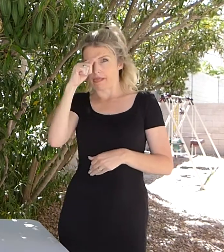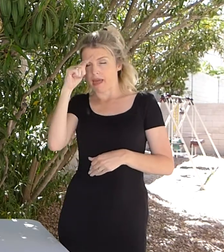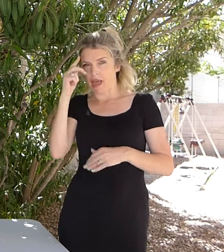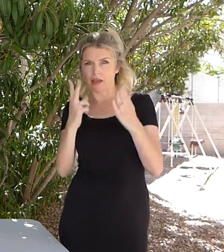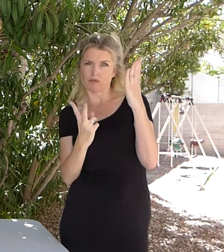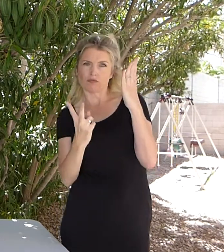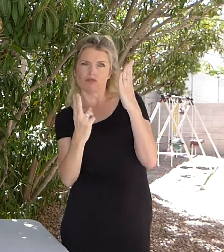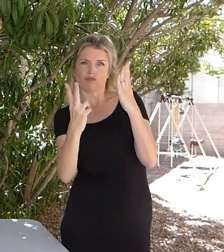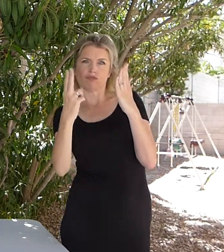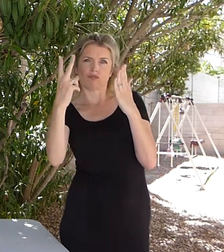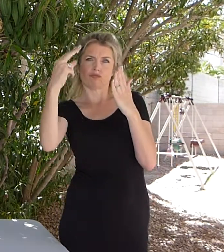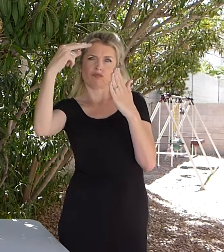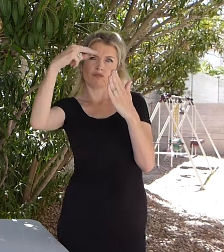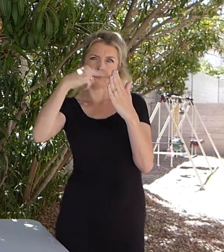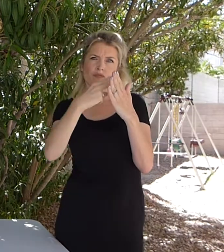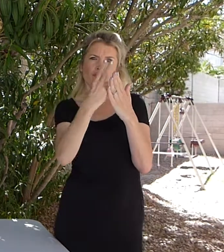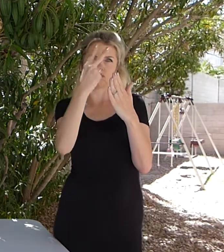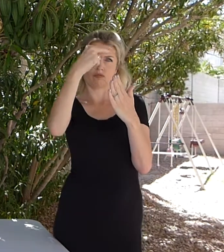you're going to cut